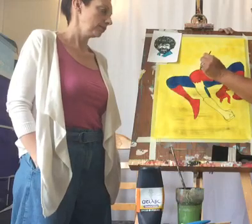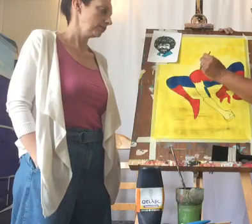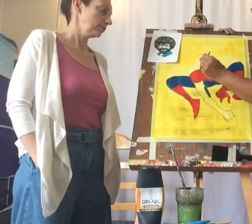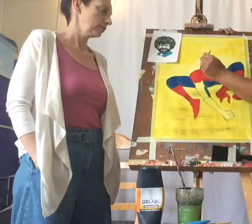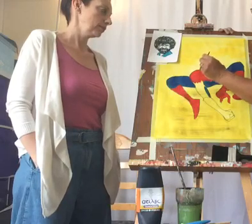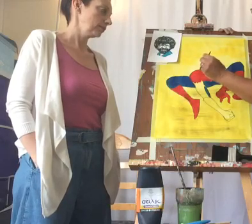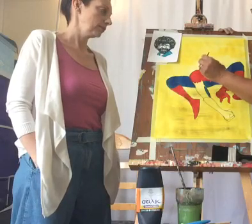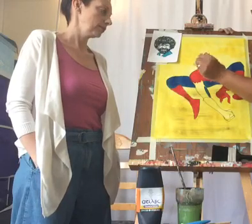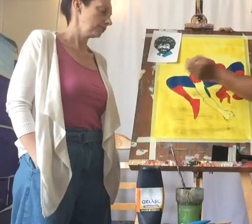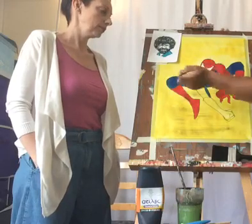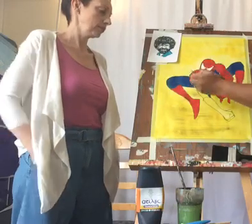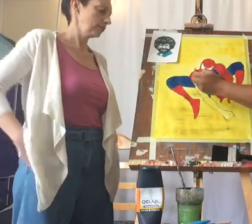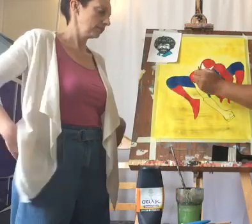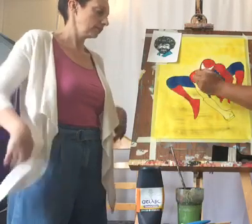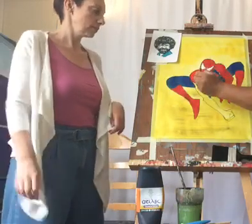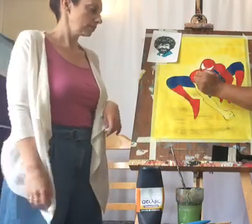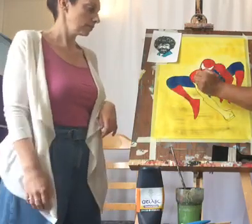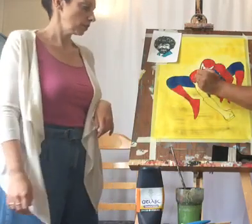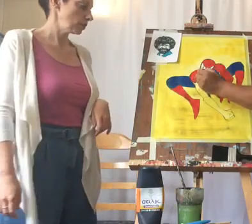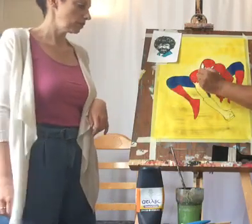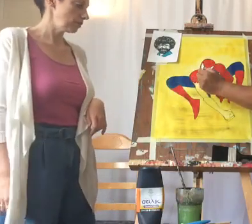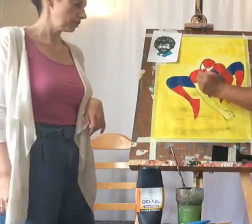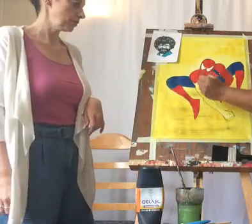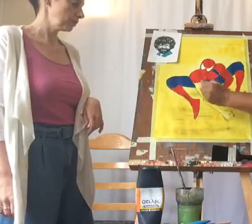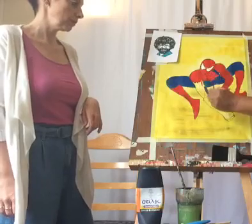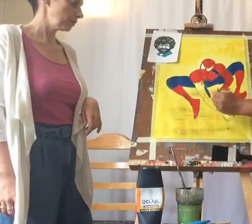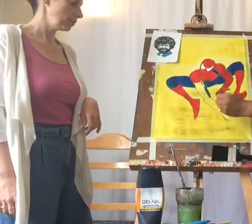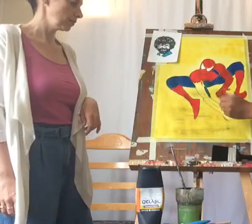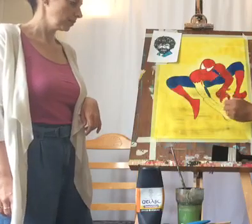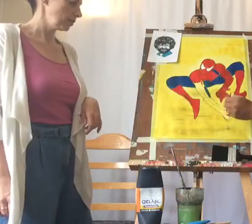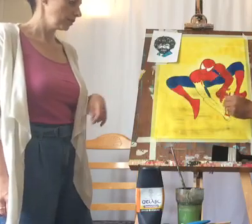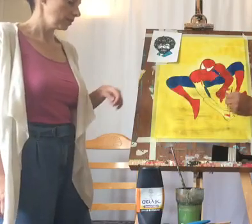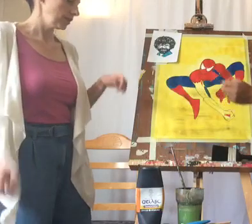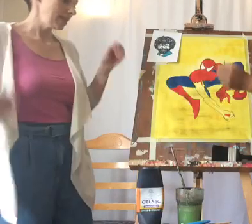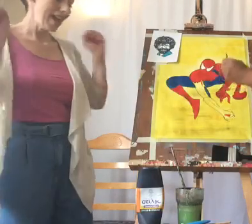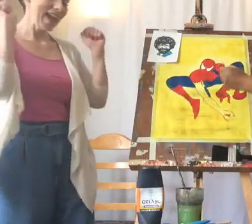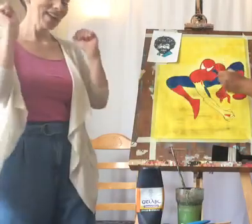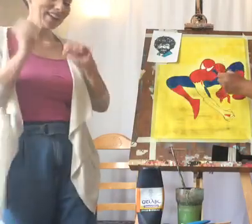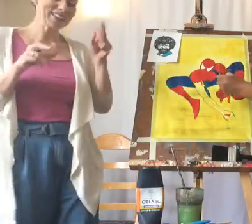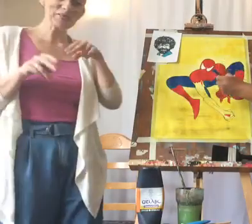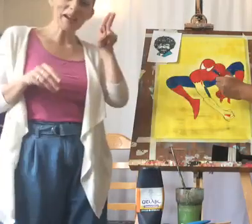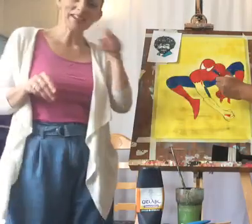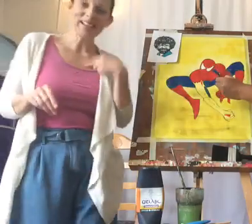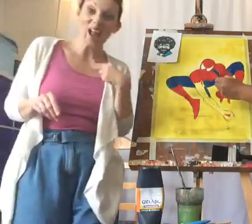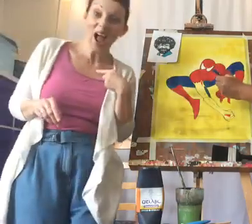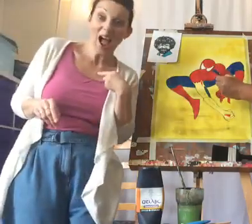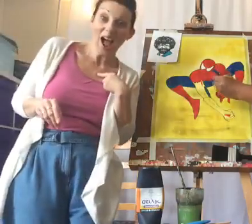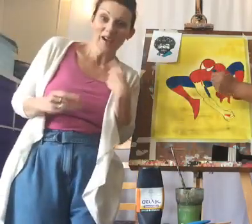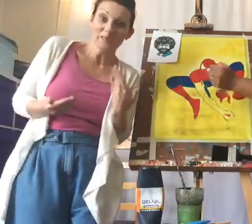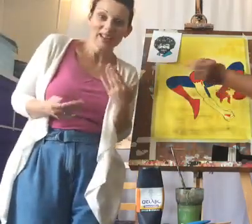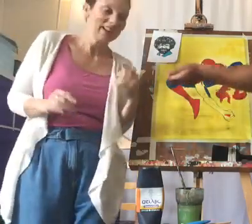Right, you carry on with We've got. anything down there is red. Yay! I get to do